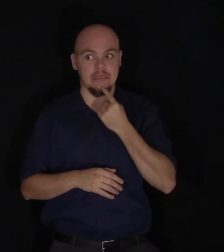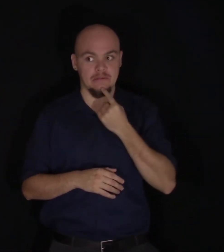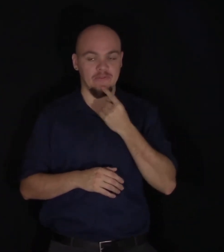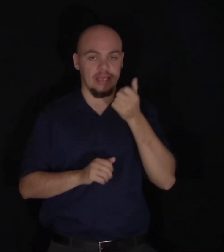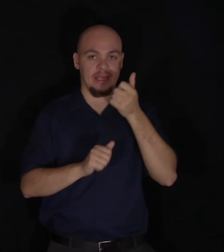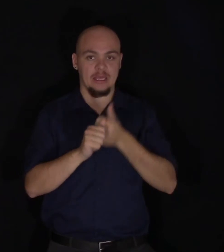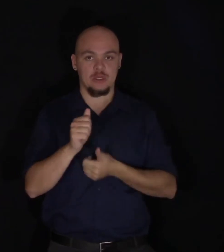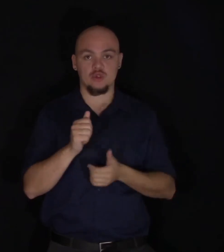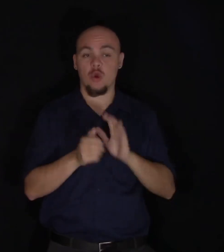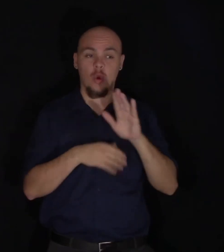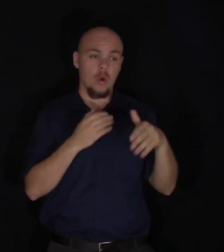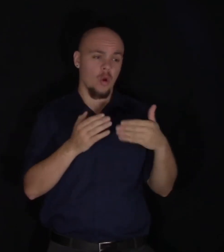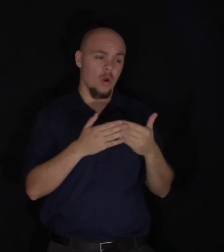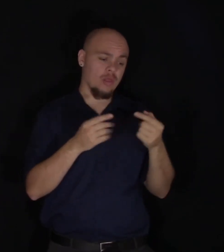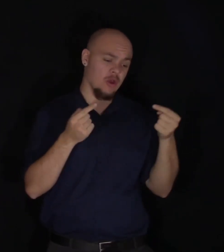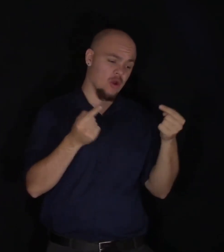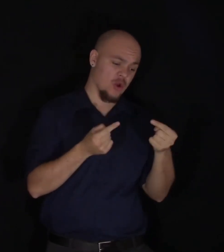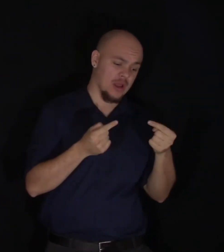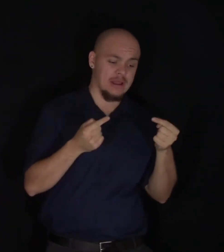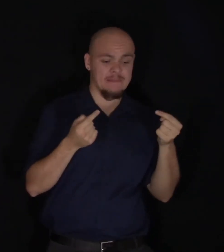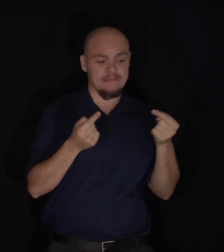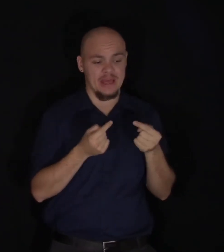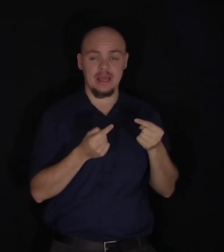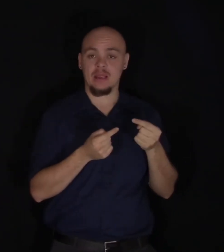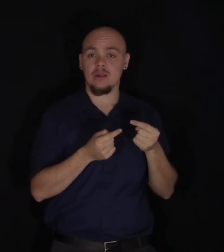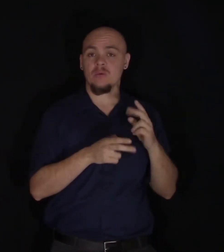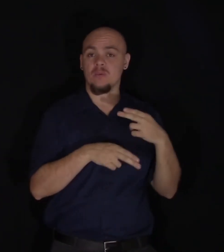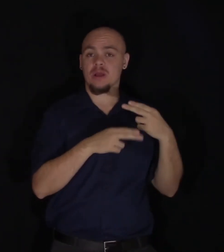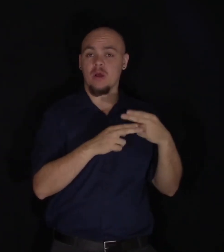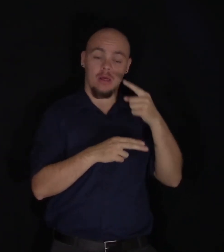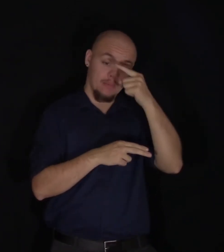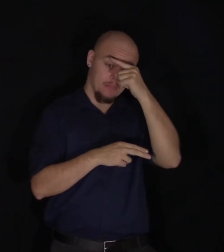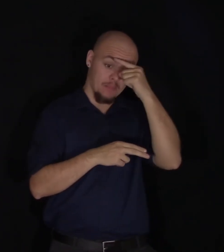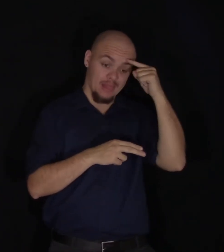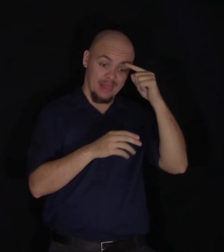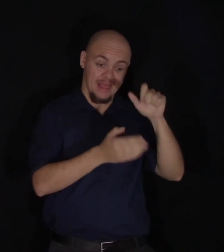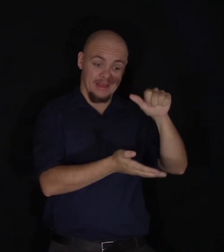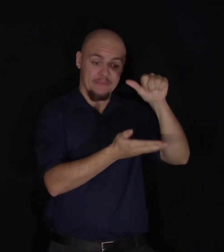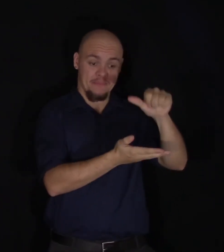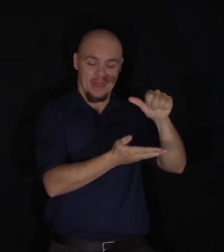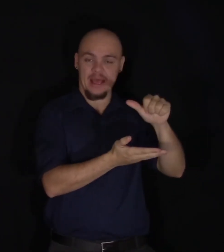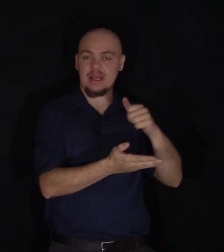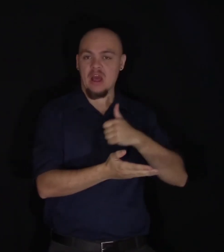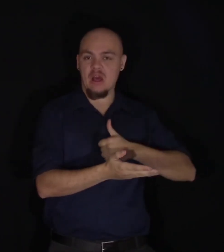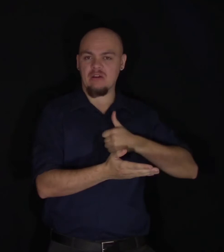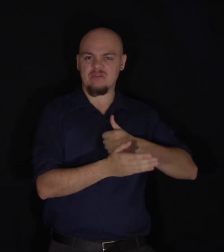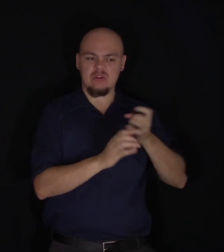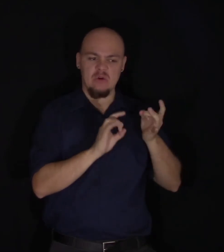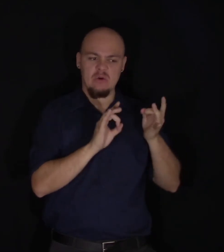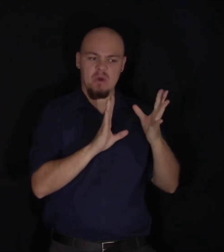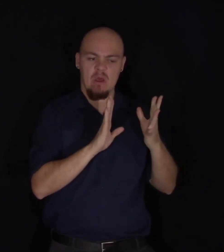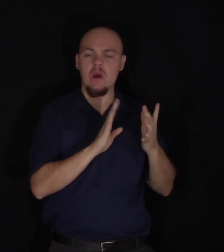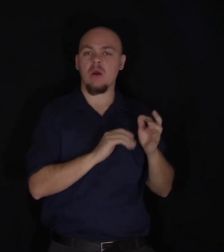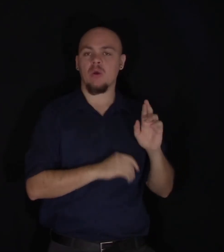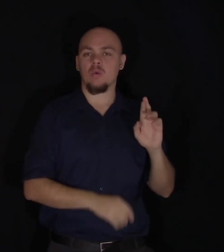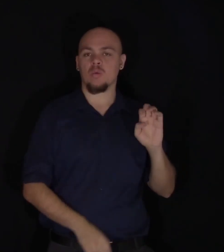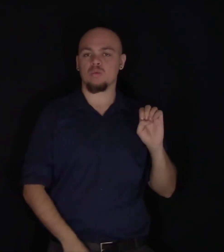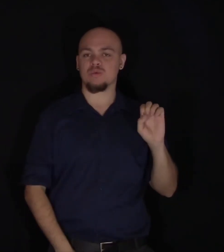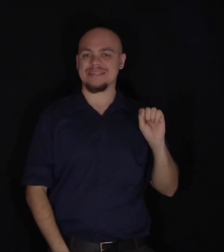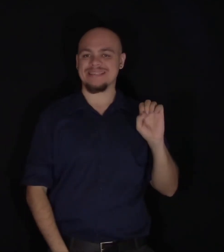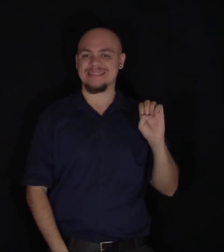We store up all that hurt and pain in what I call a black bag of resentment. That resentment is a